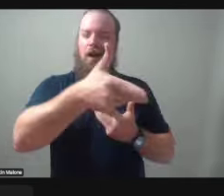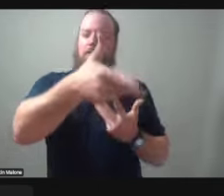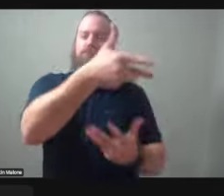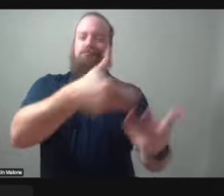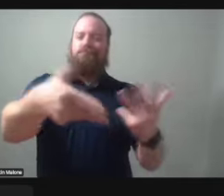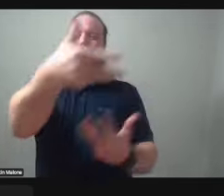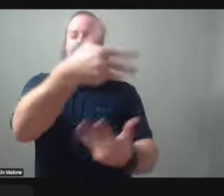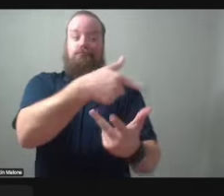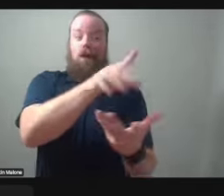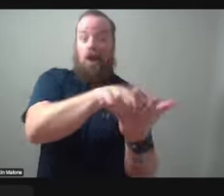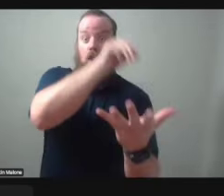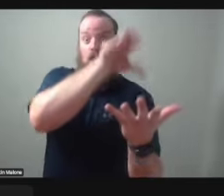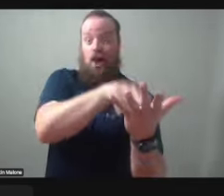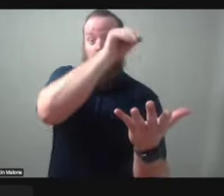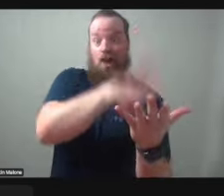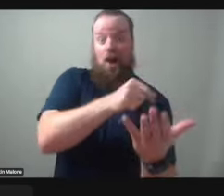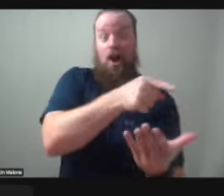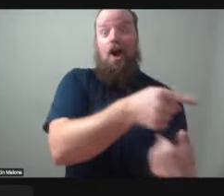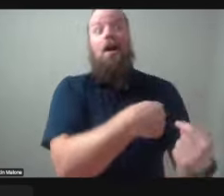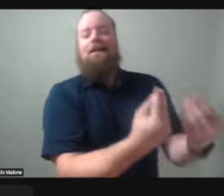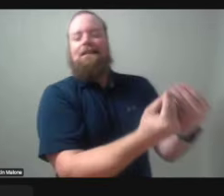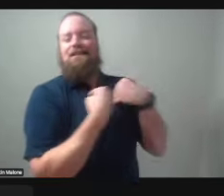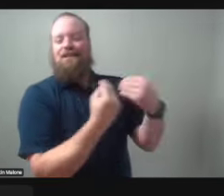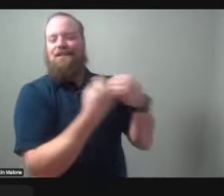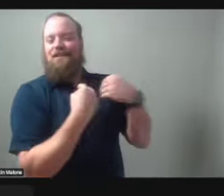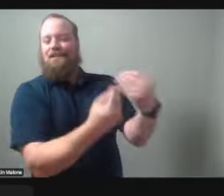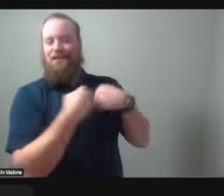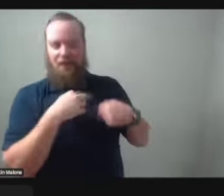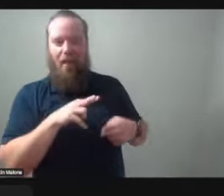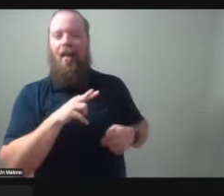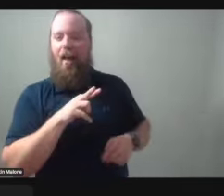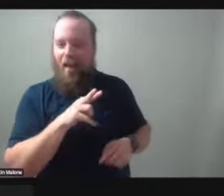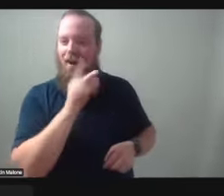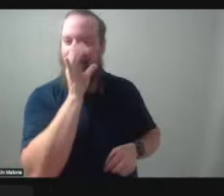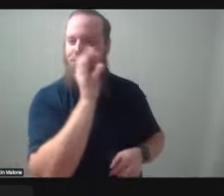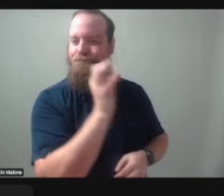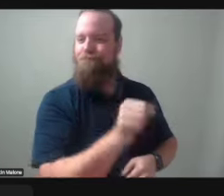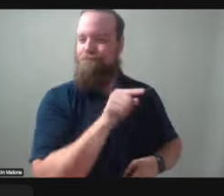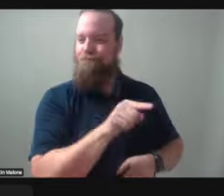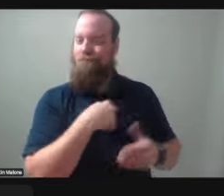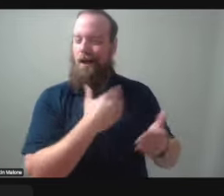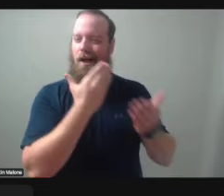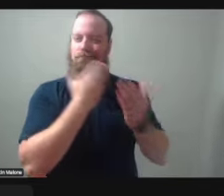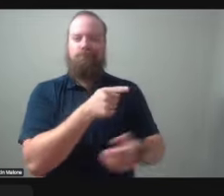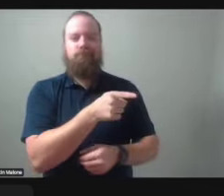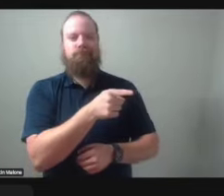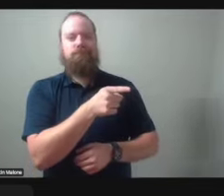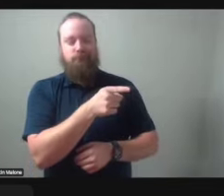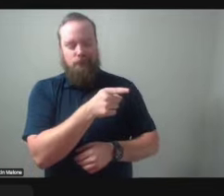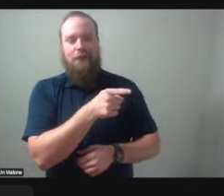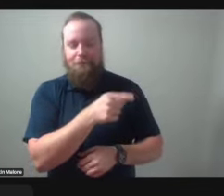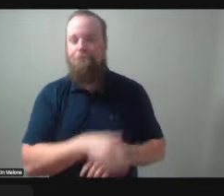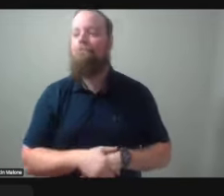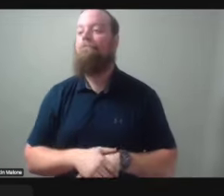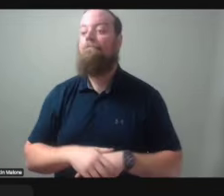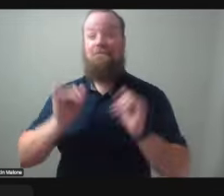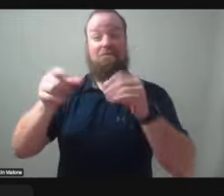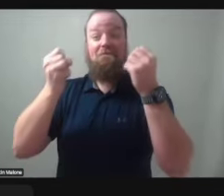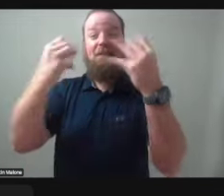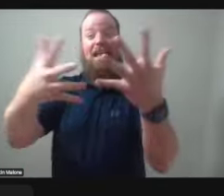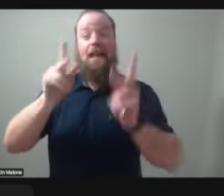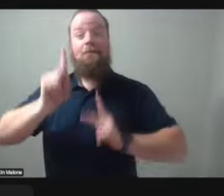a cousin who is profoundly deaf, and they knew about the culture and the language,